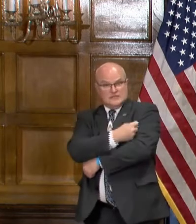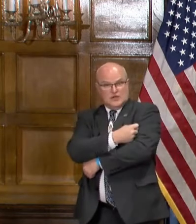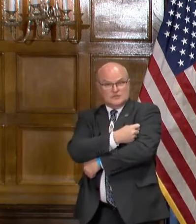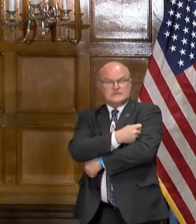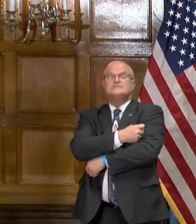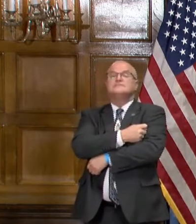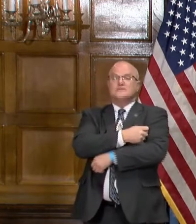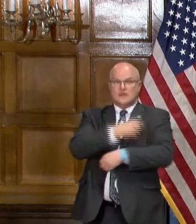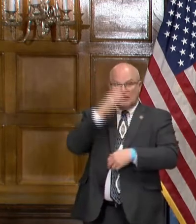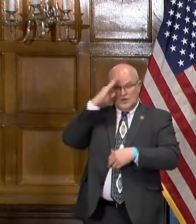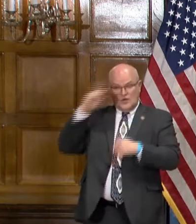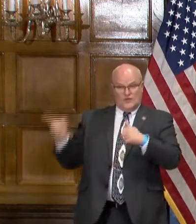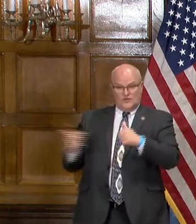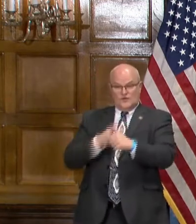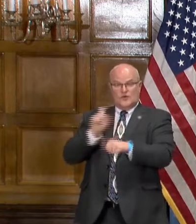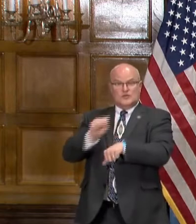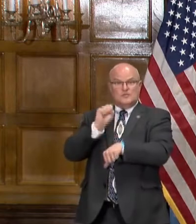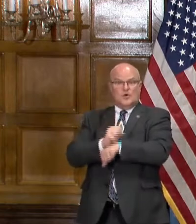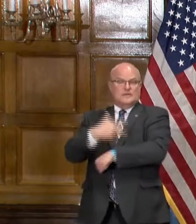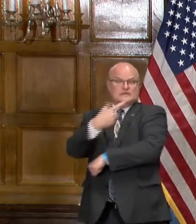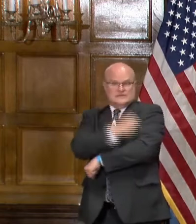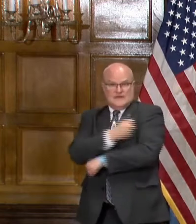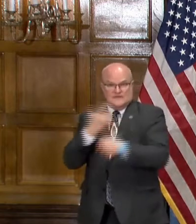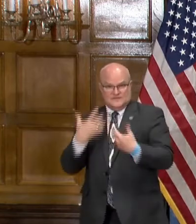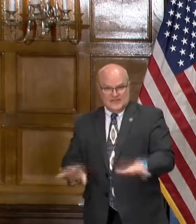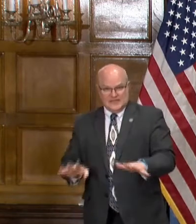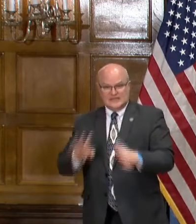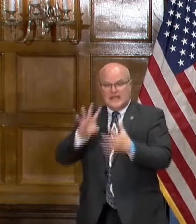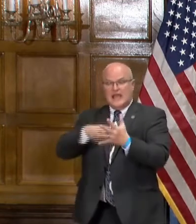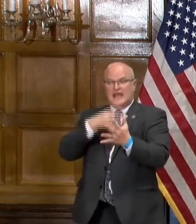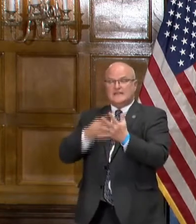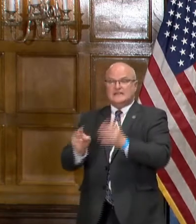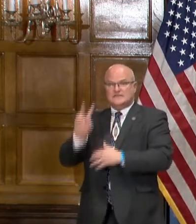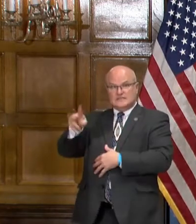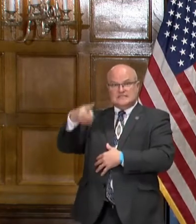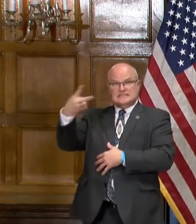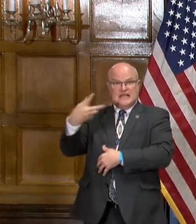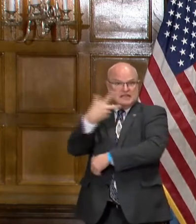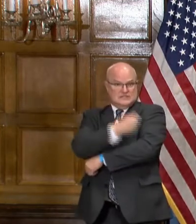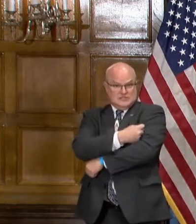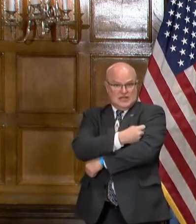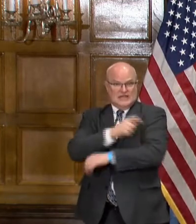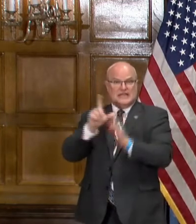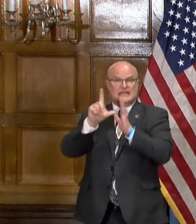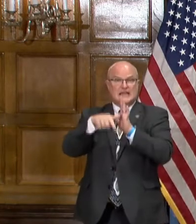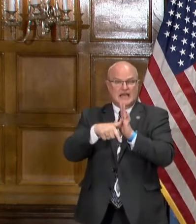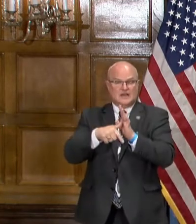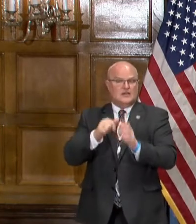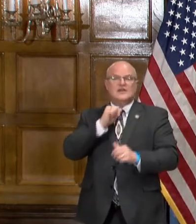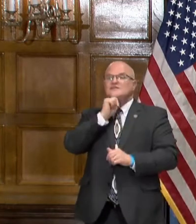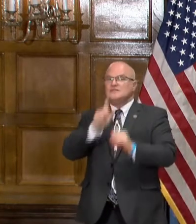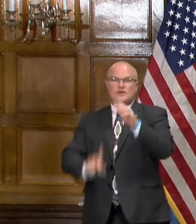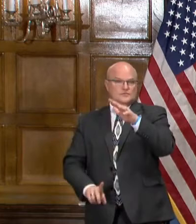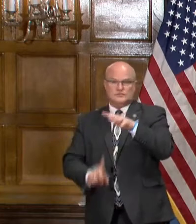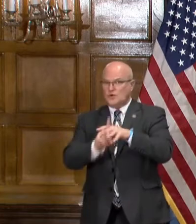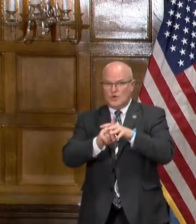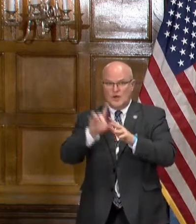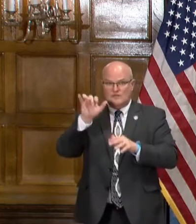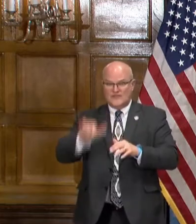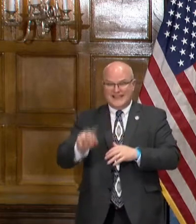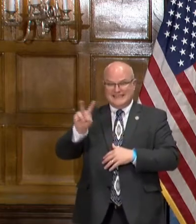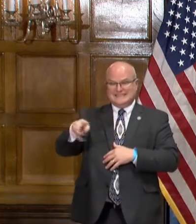Everyone has their first appointment, they get their dose, they're scheduled for a second dose, and if you don't meet that schedule for